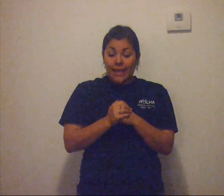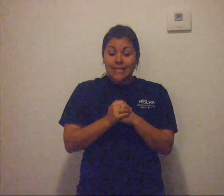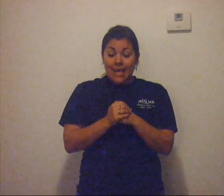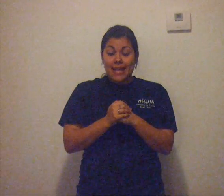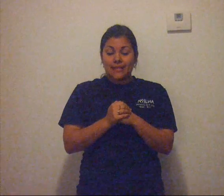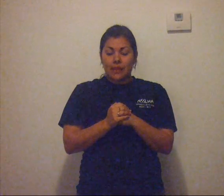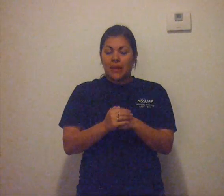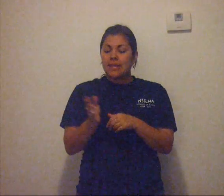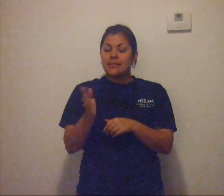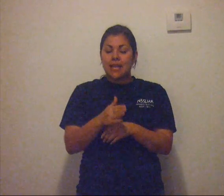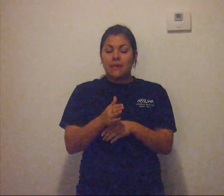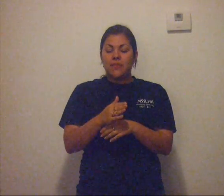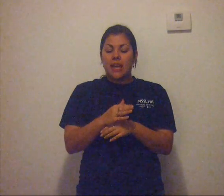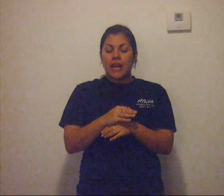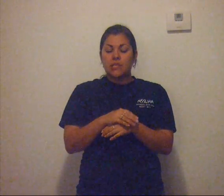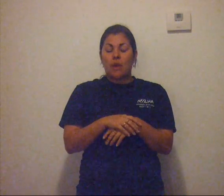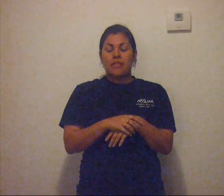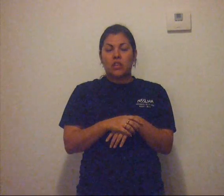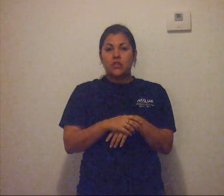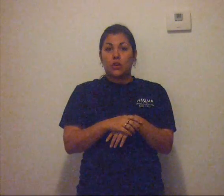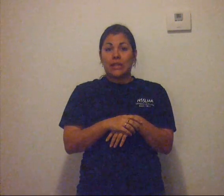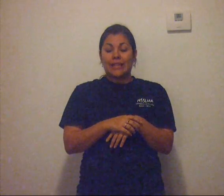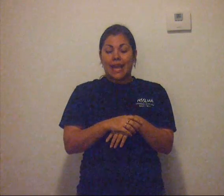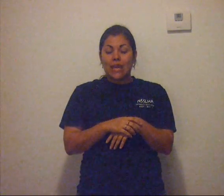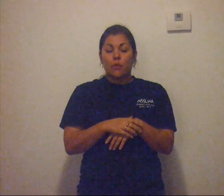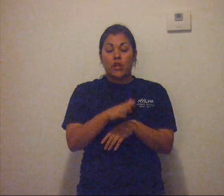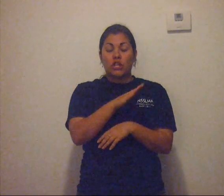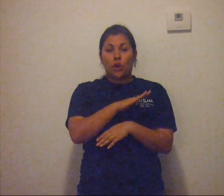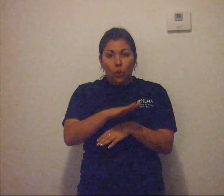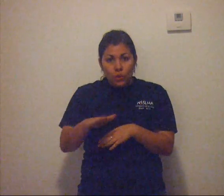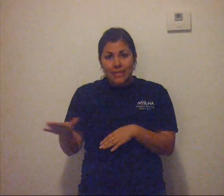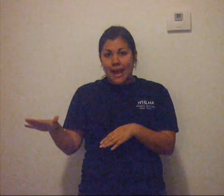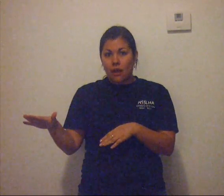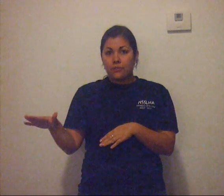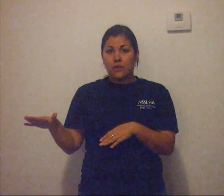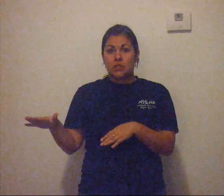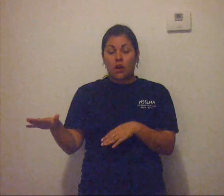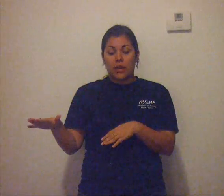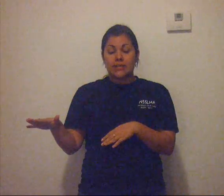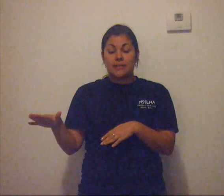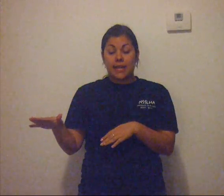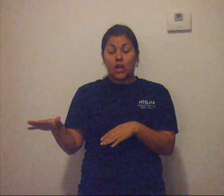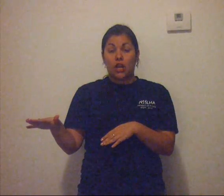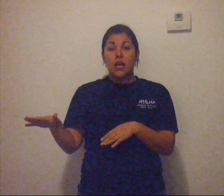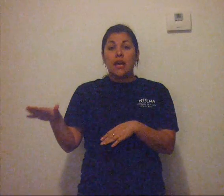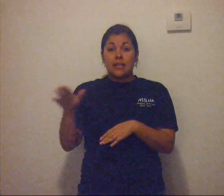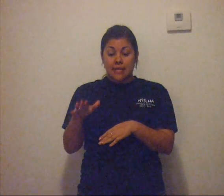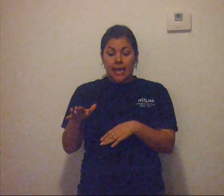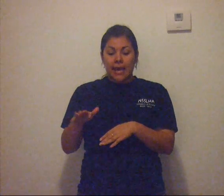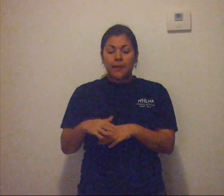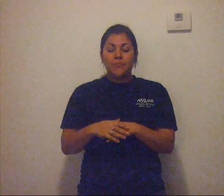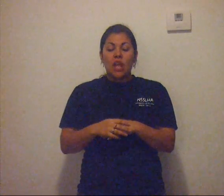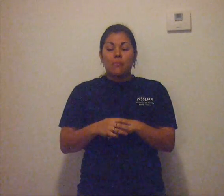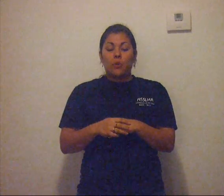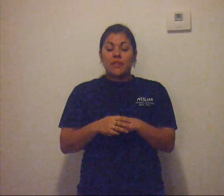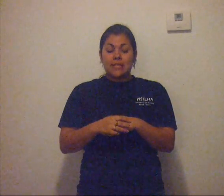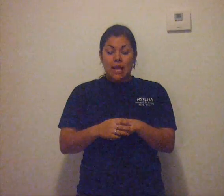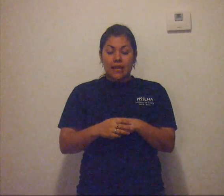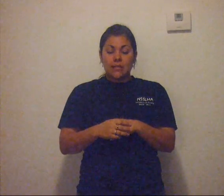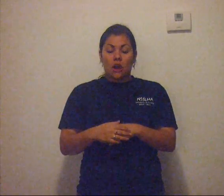twilight's last gleaming, same thing as "by the dawn's early light," where you're going to hold it out for as long as the singer is singing it. But what the signs are